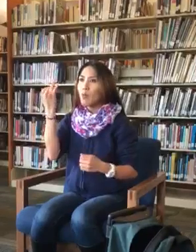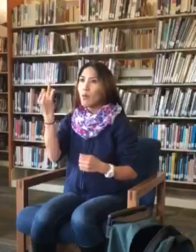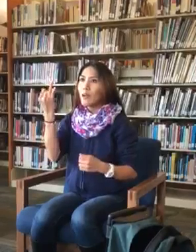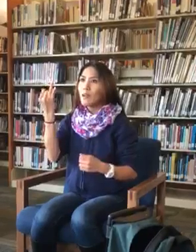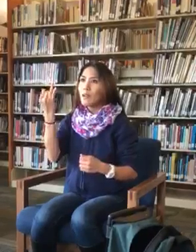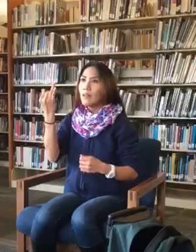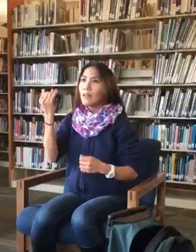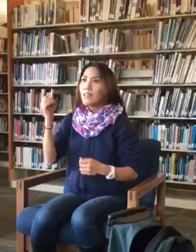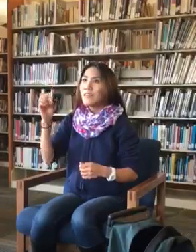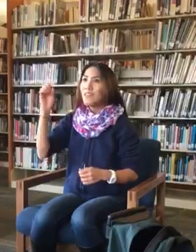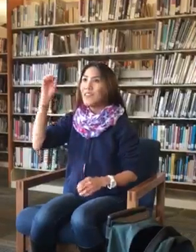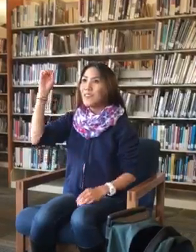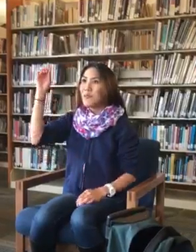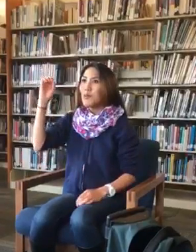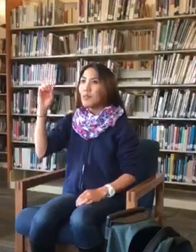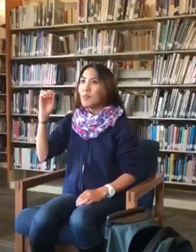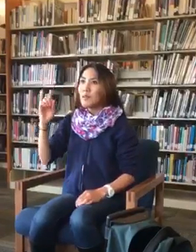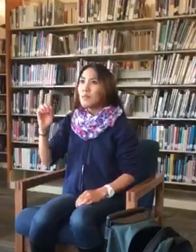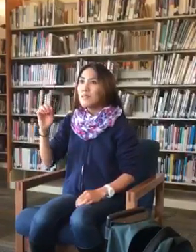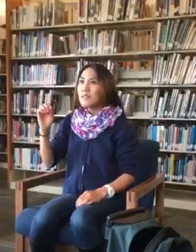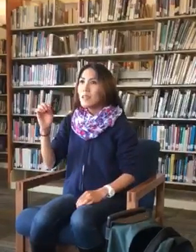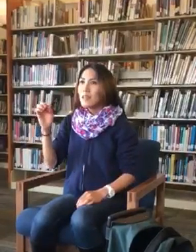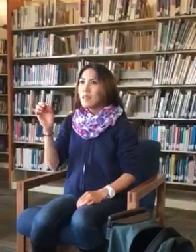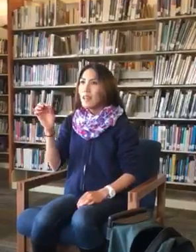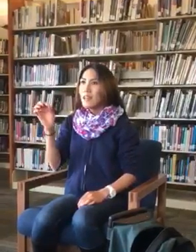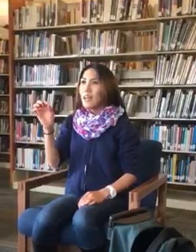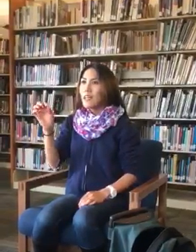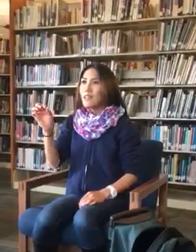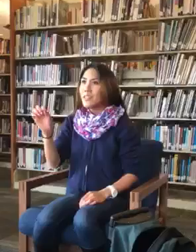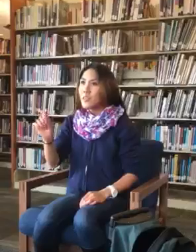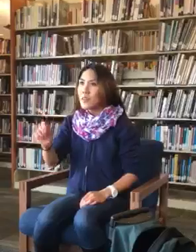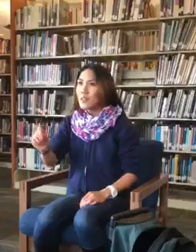more. So if you remember those, then you could